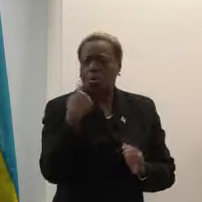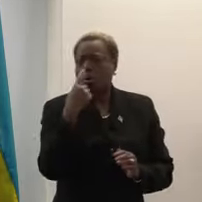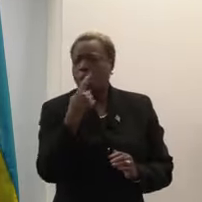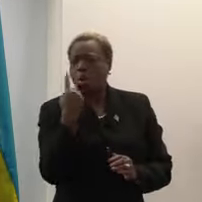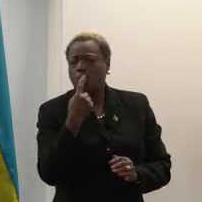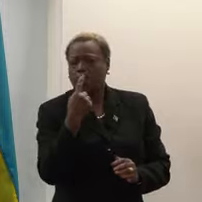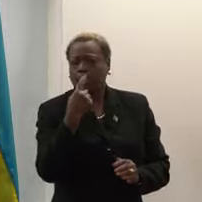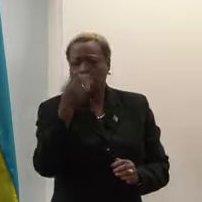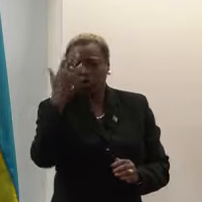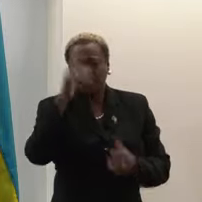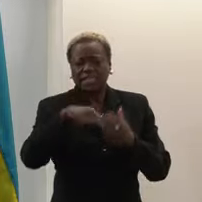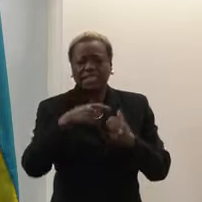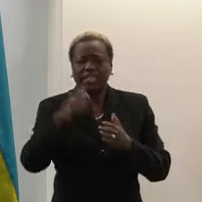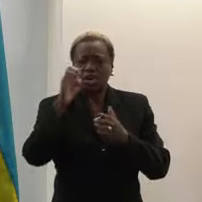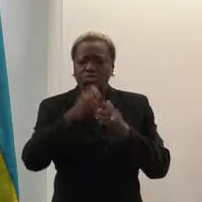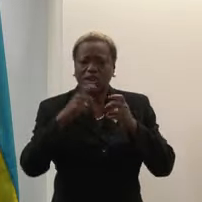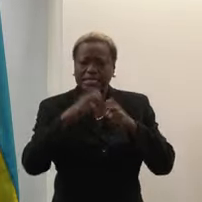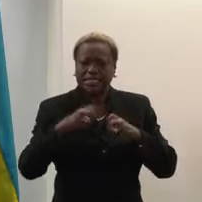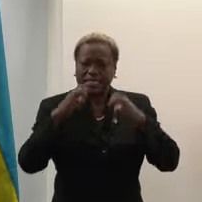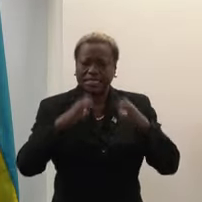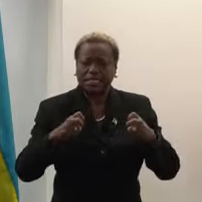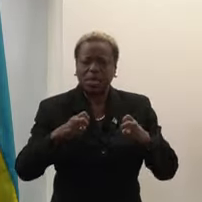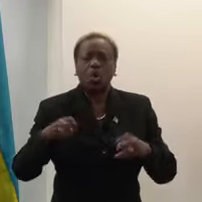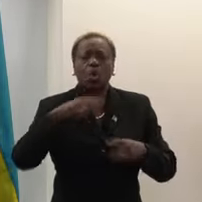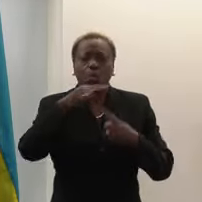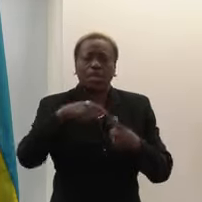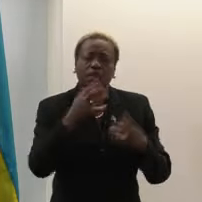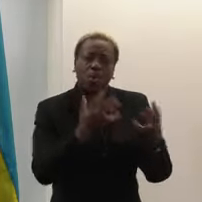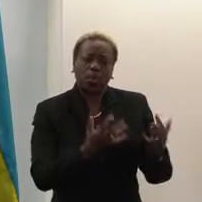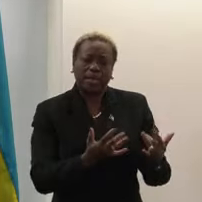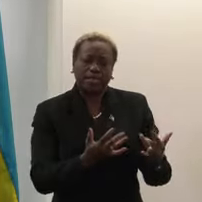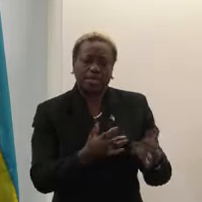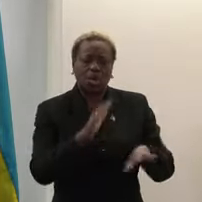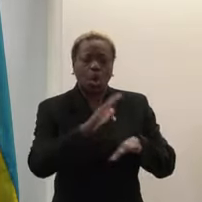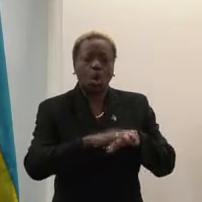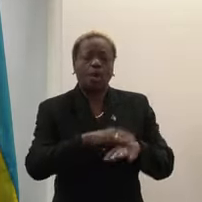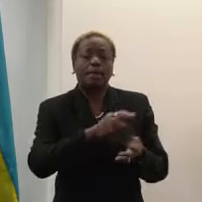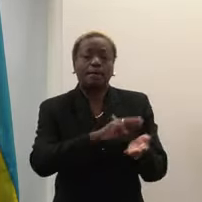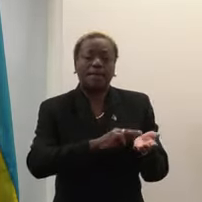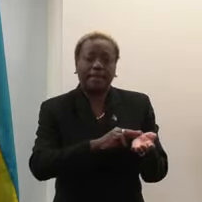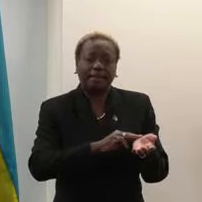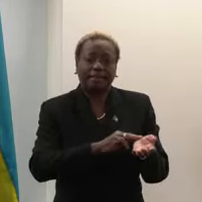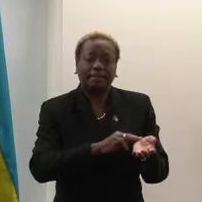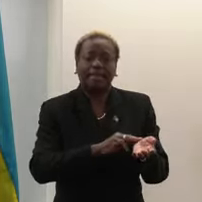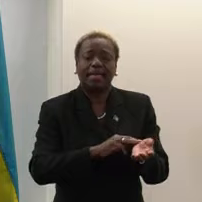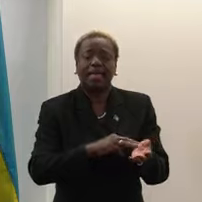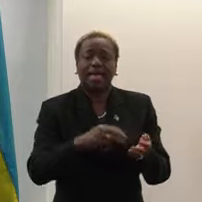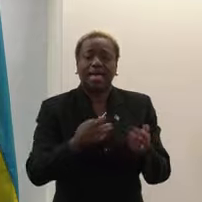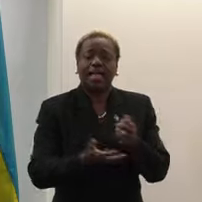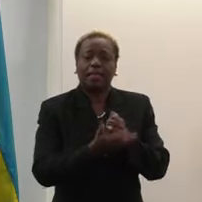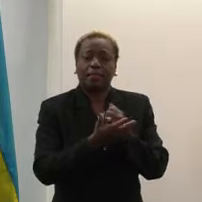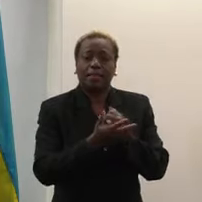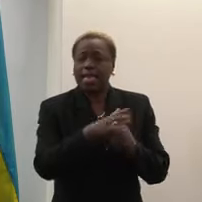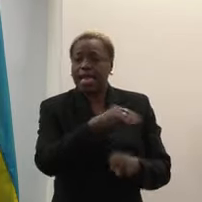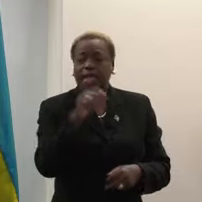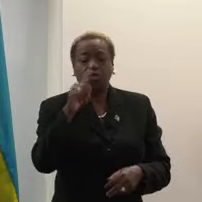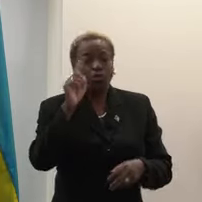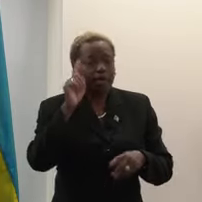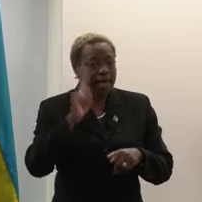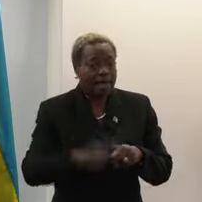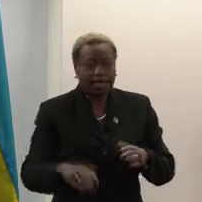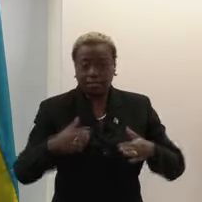realizes this is a crisis when you are waiting on medical help and you cannot